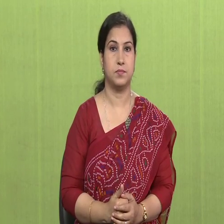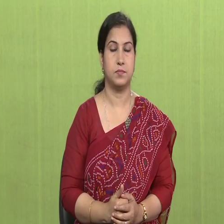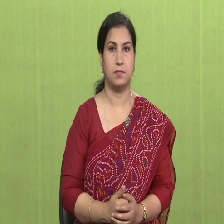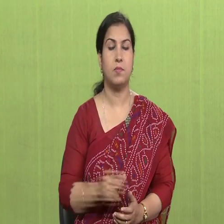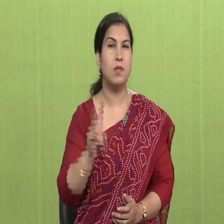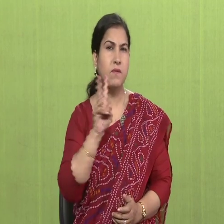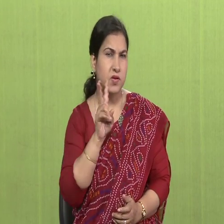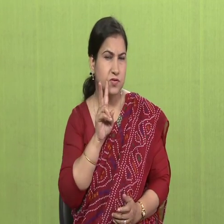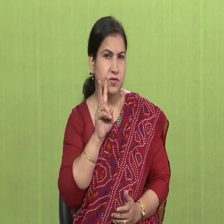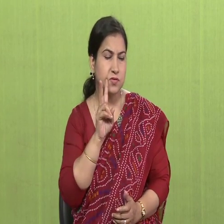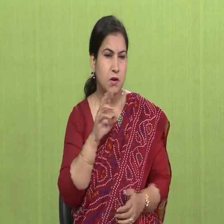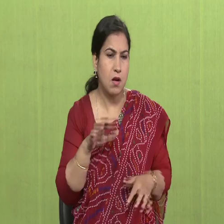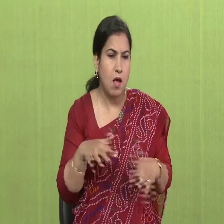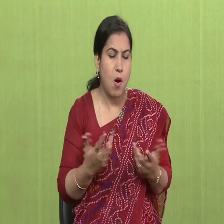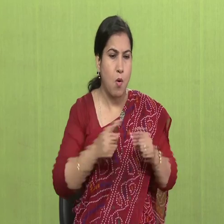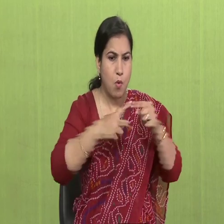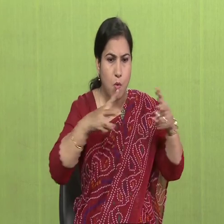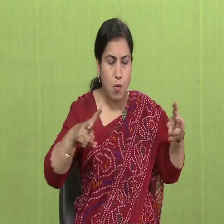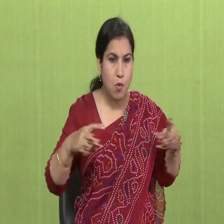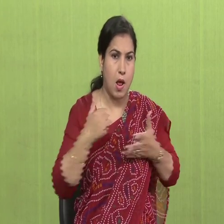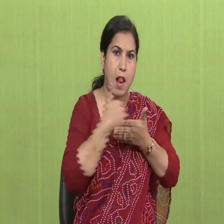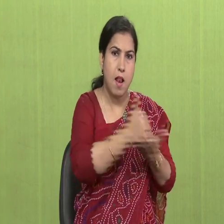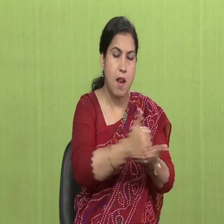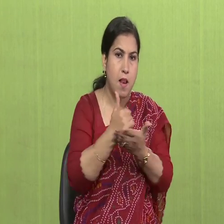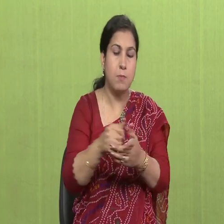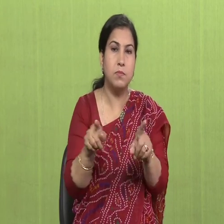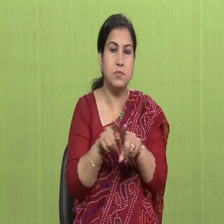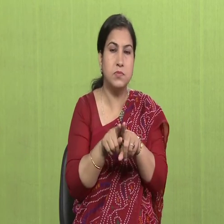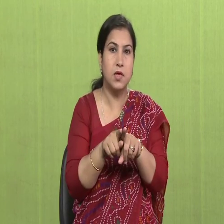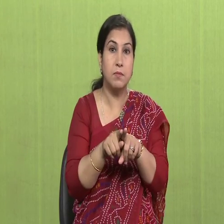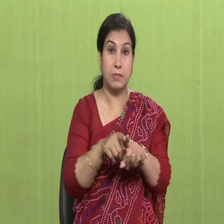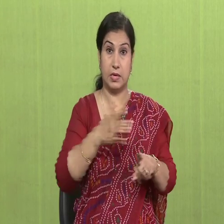vegetation acts as a stabilizing influence in the greenhouse effect.